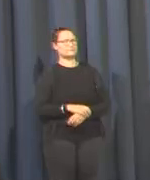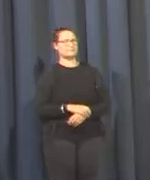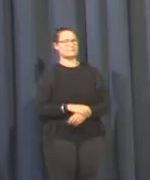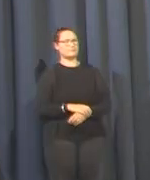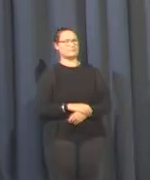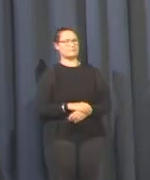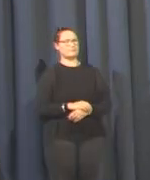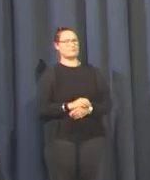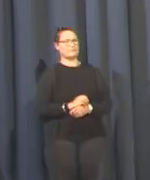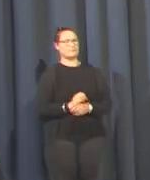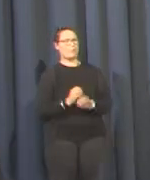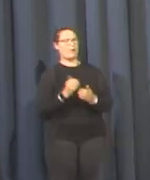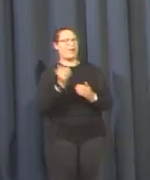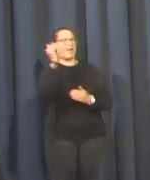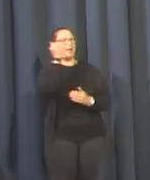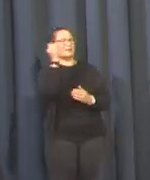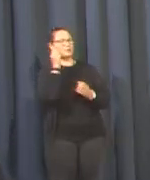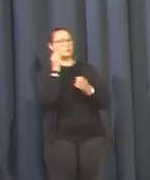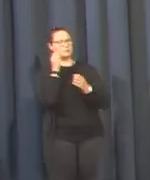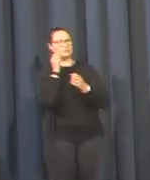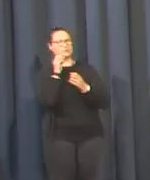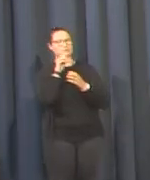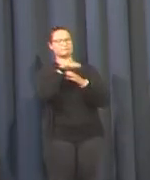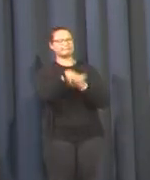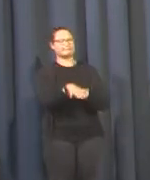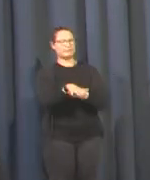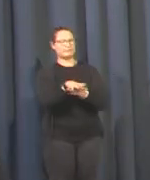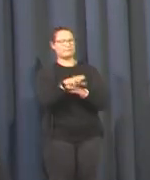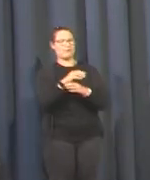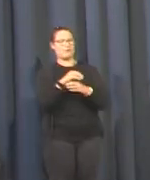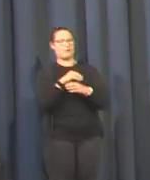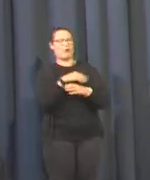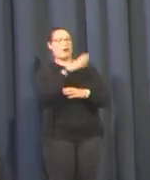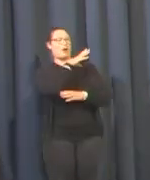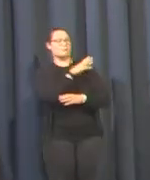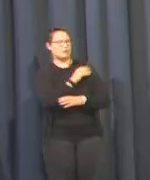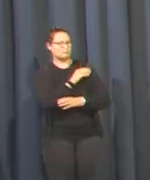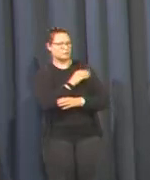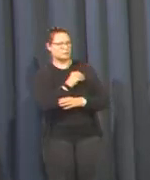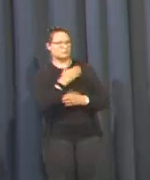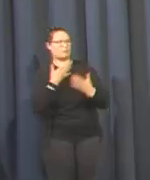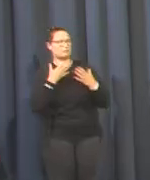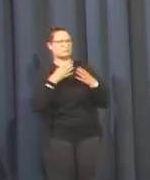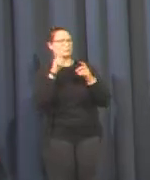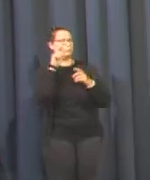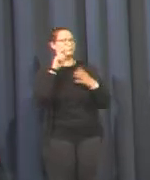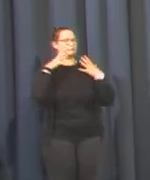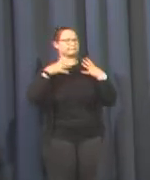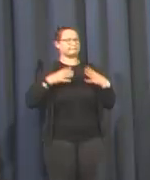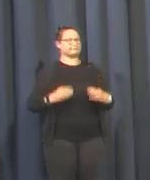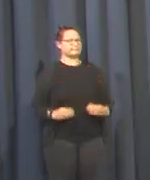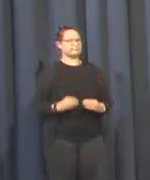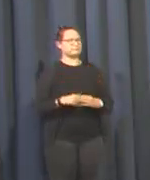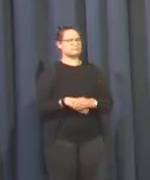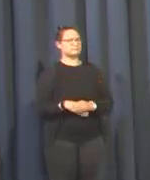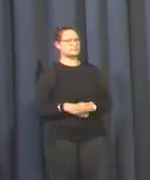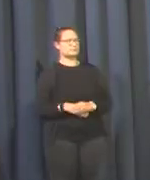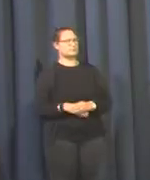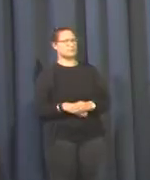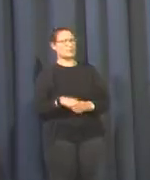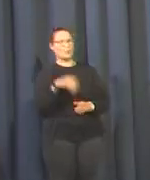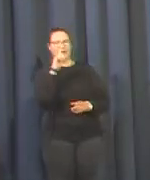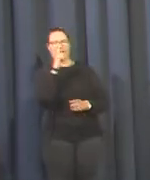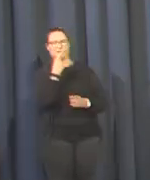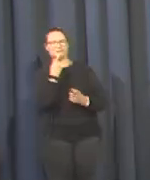blood pressure and such. So as far as has ever been able to tell with those small measurements, you can't say that there's no